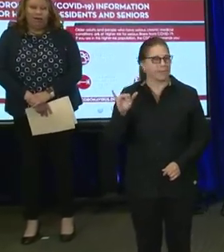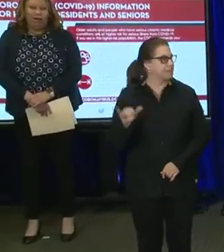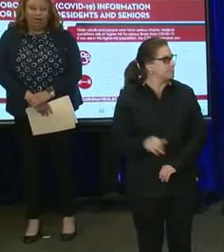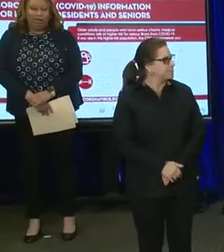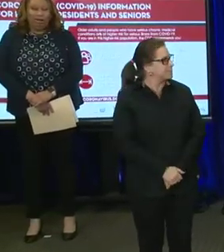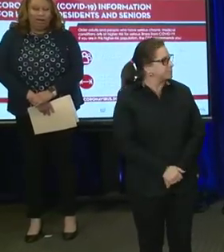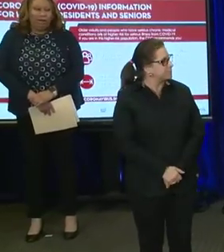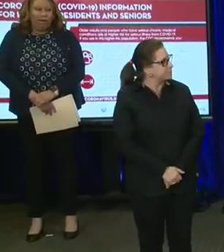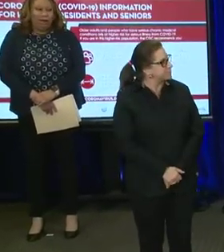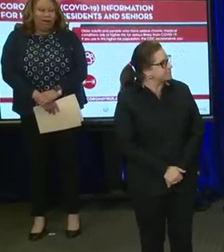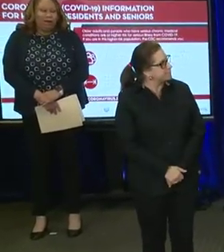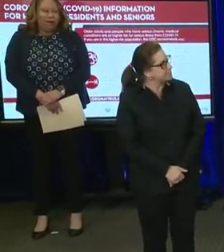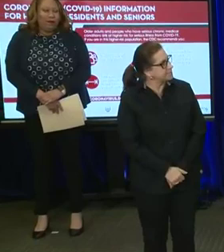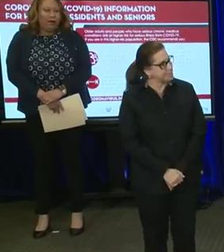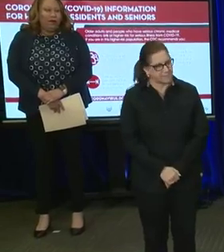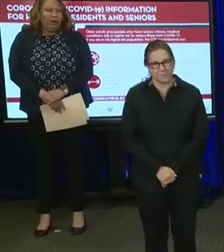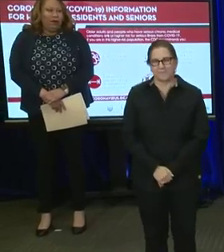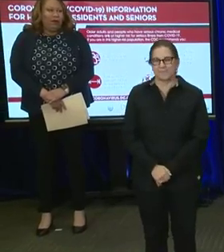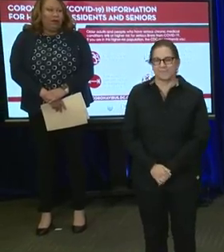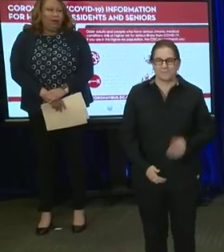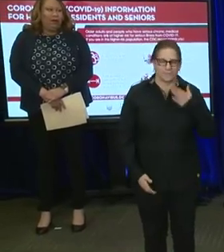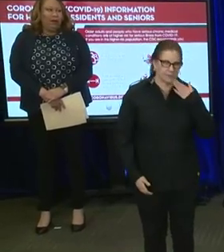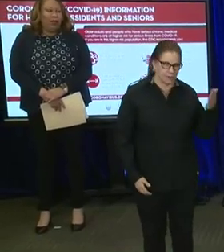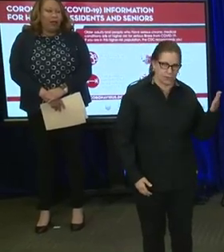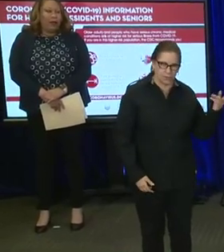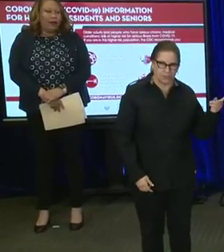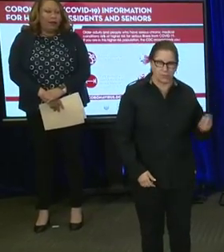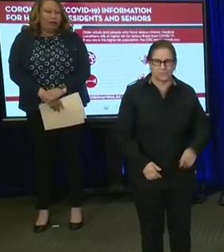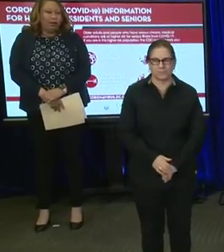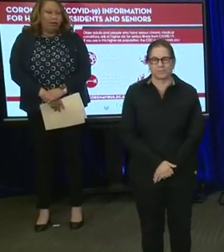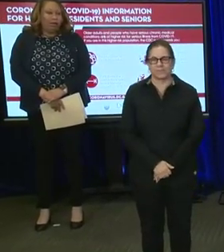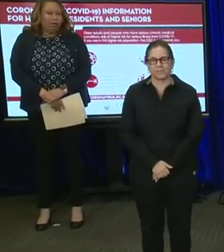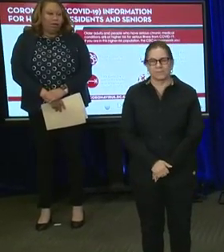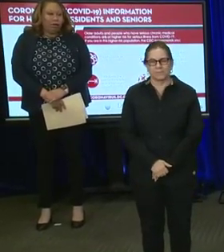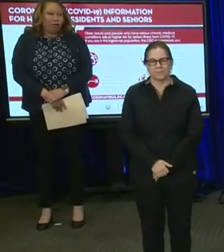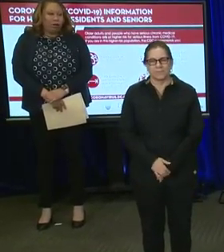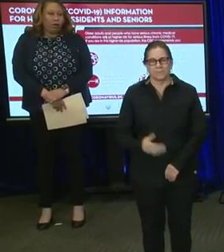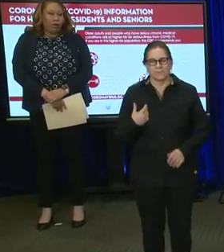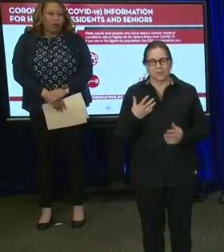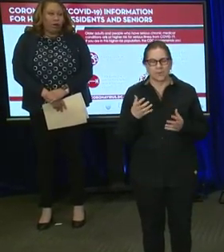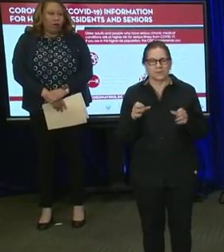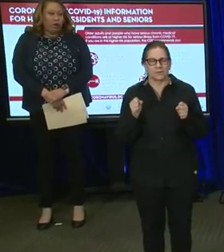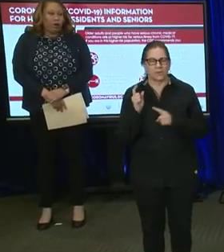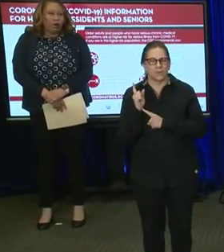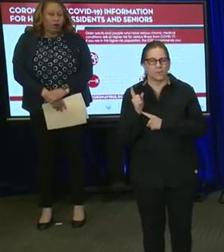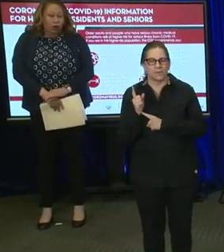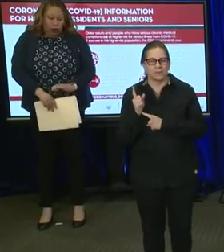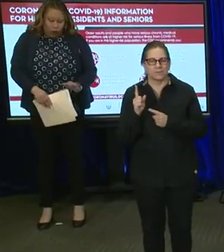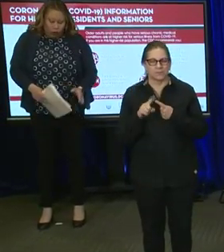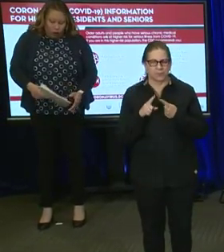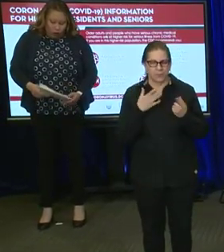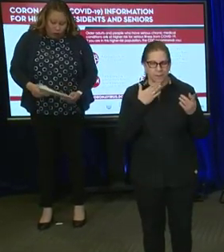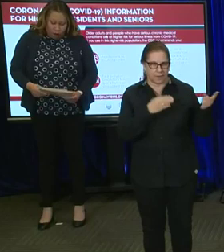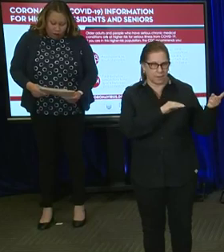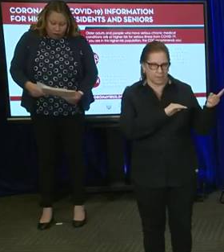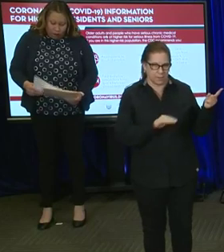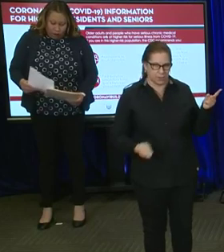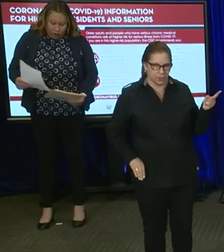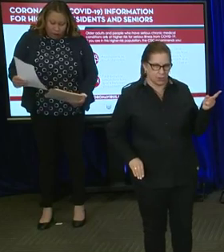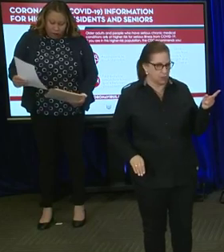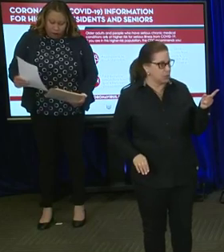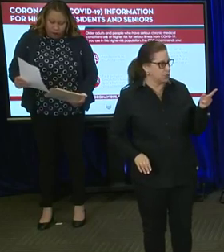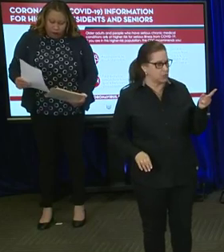Thank you, Madam Mayor. I want to just take a moment to thank the mayor, all